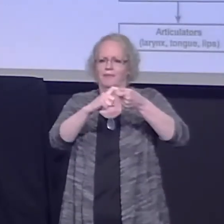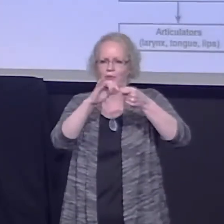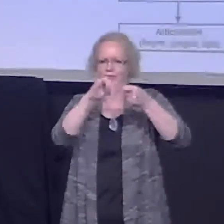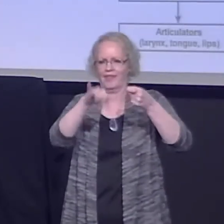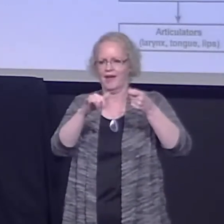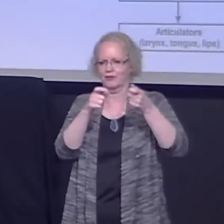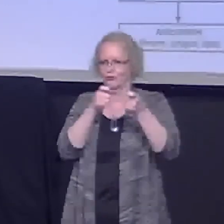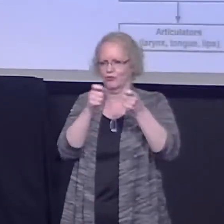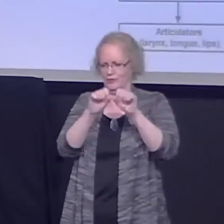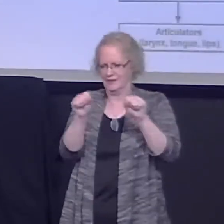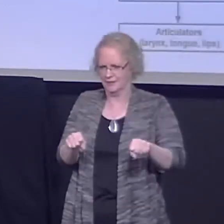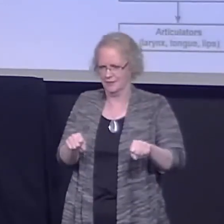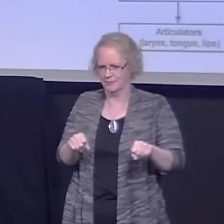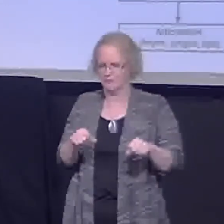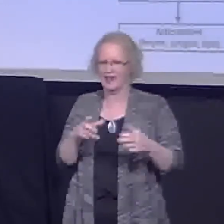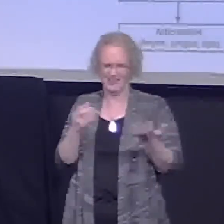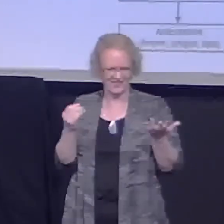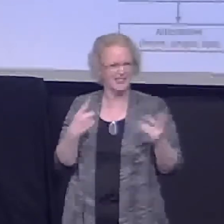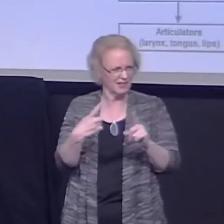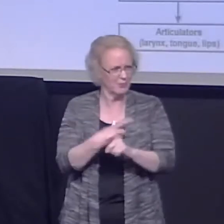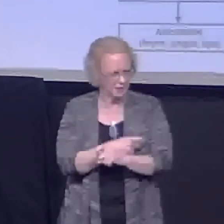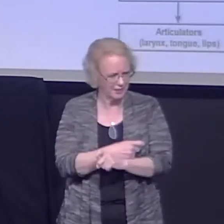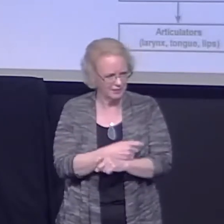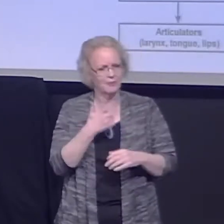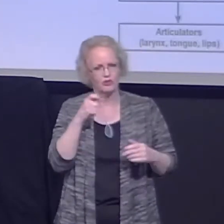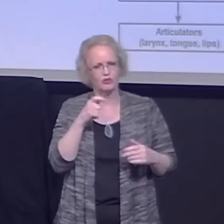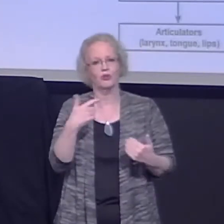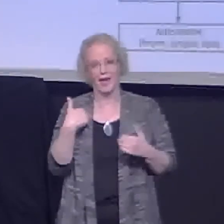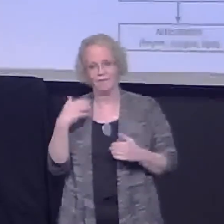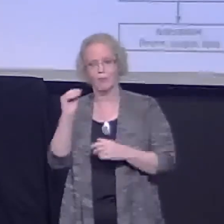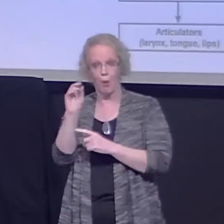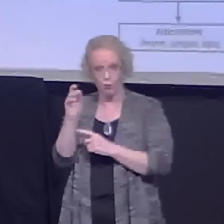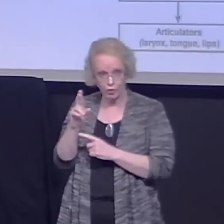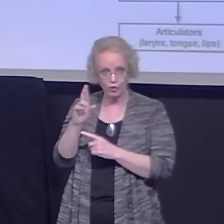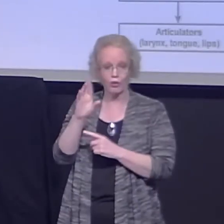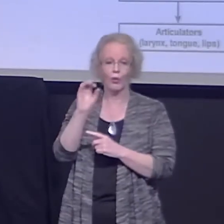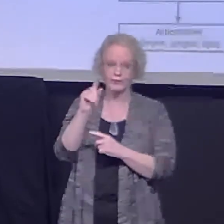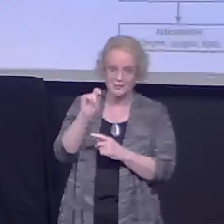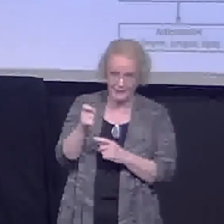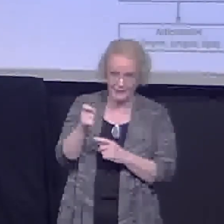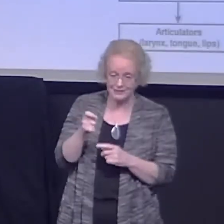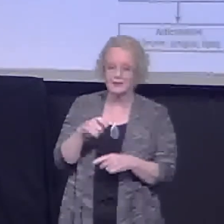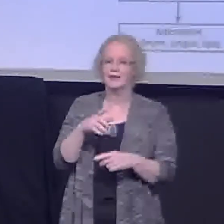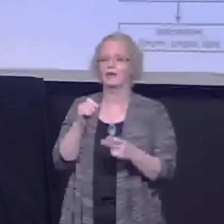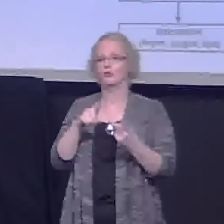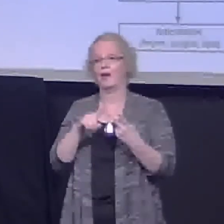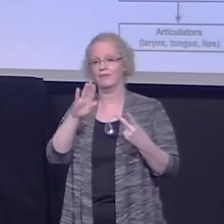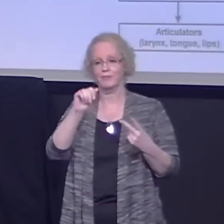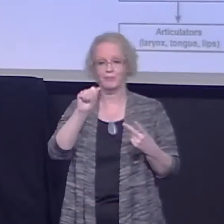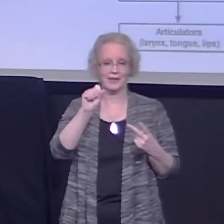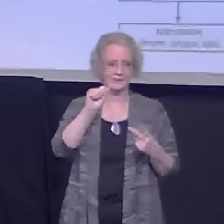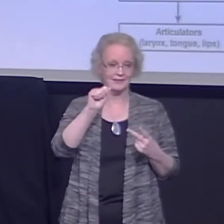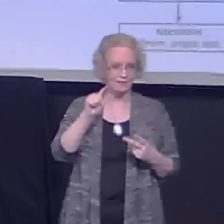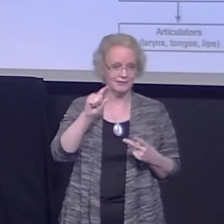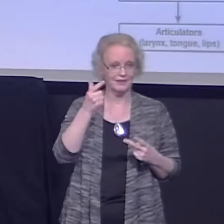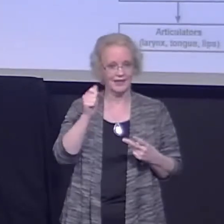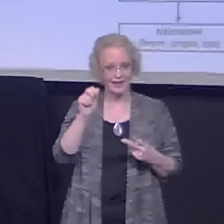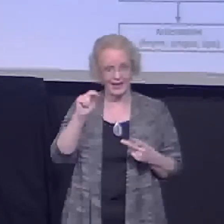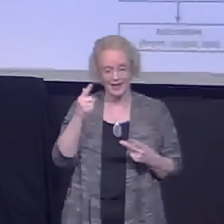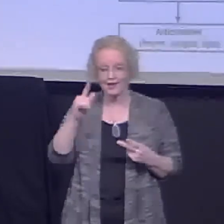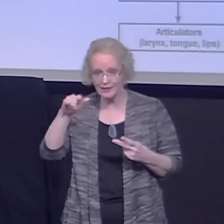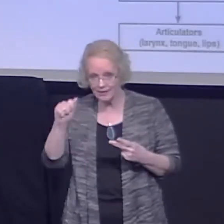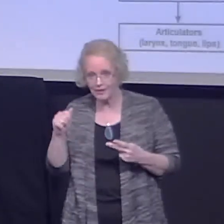there. And that's kind of complicated. You have not just motor cortex and the basal ganglia. You have to drive the